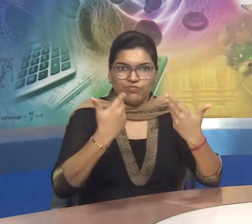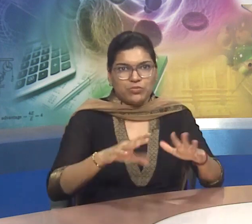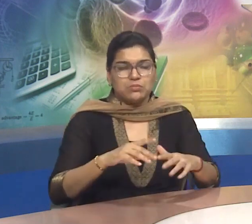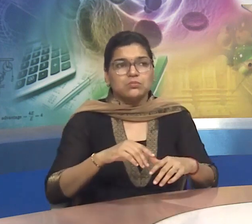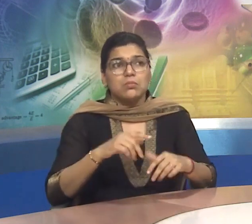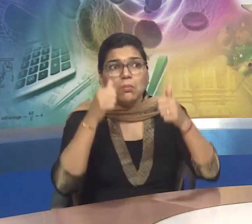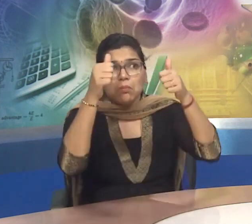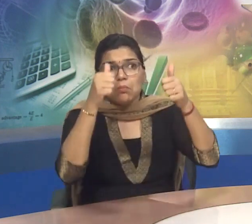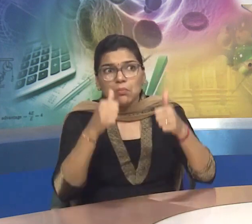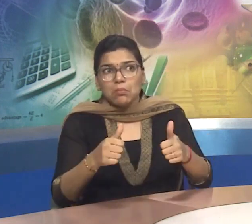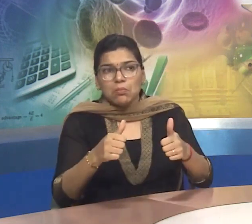or you can say any class,